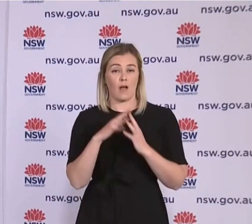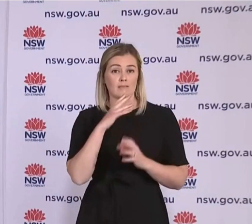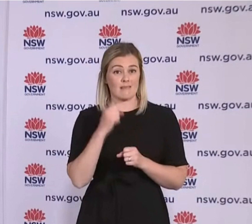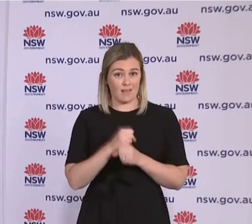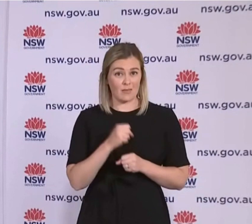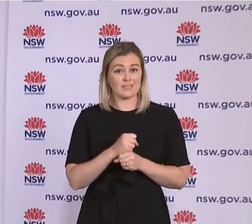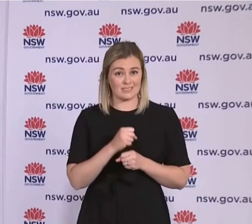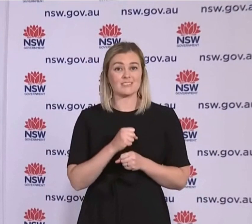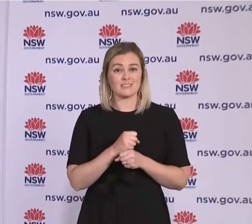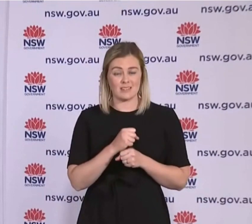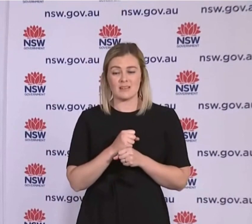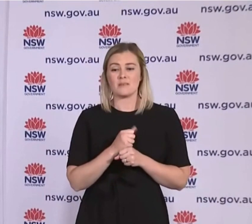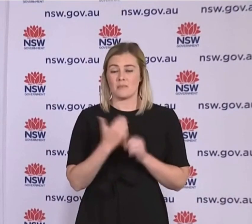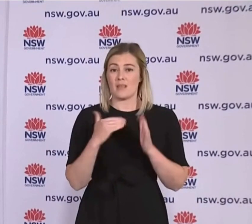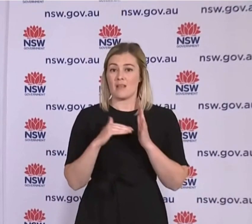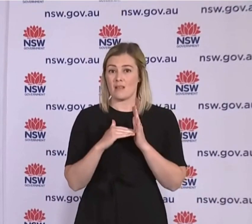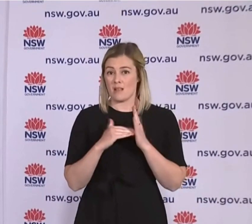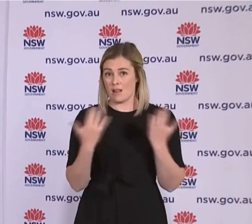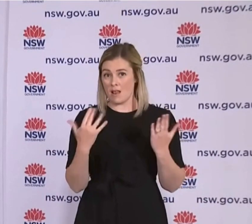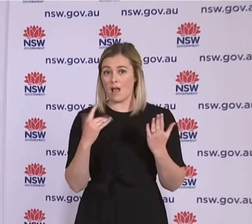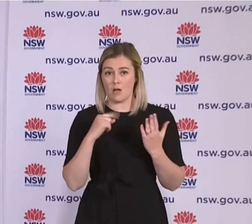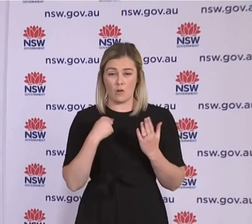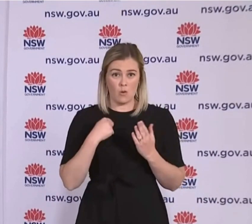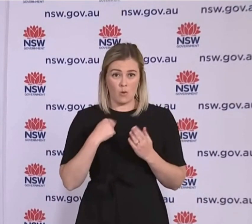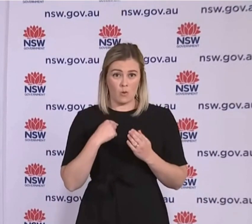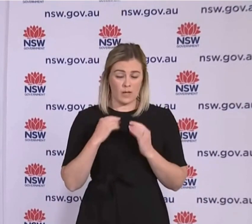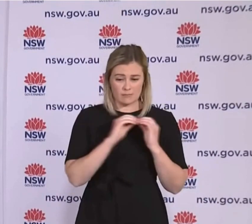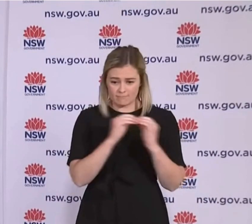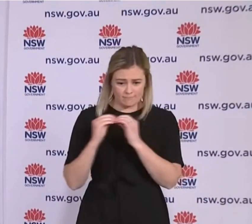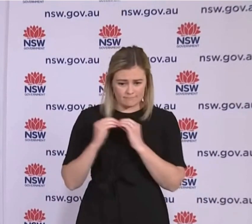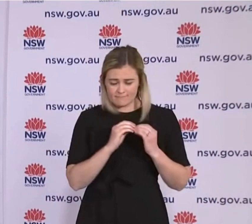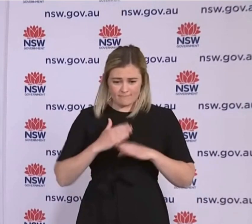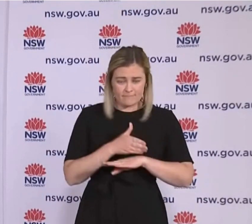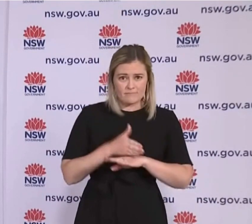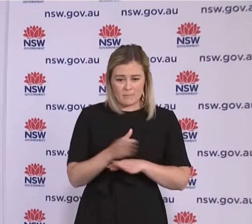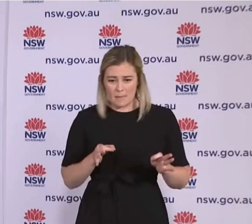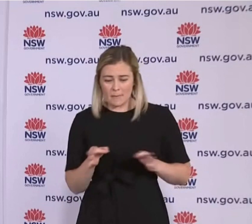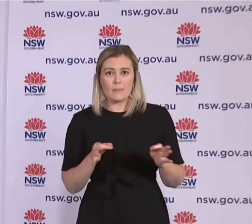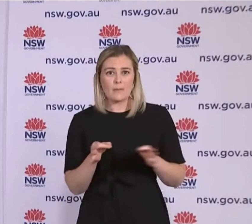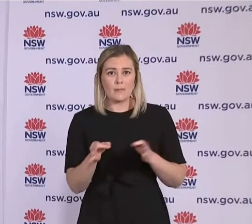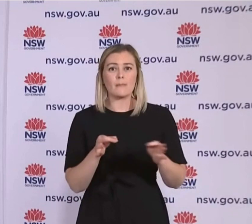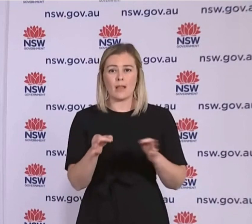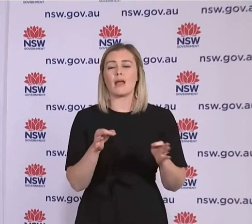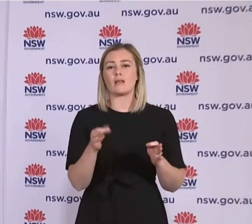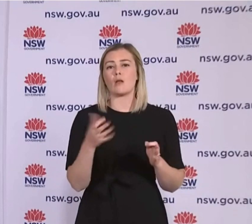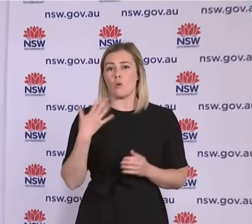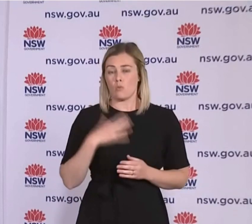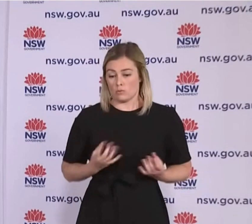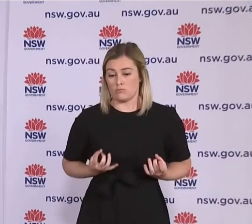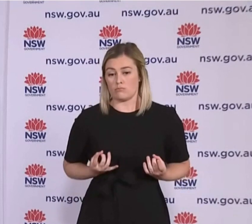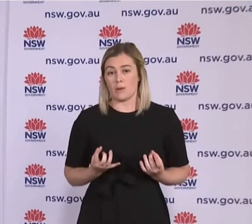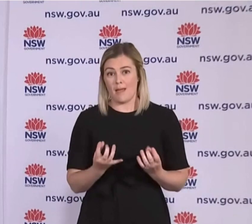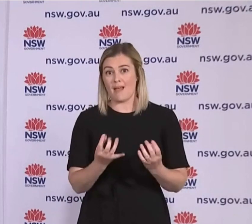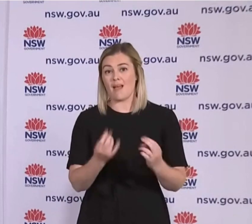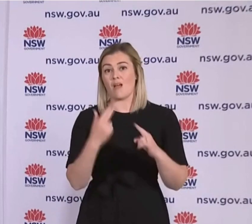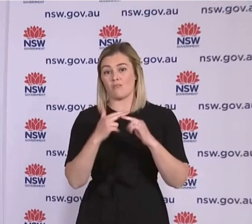way to producing additional work as we inch towards a 70% double dose and 80% double dose vaccination to get all of us ready for what